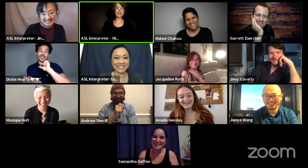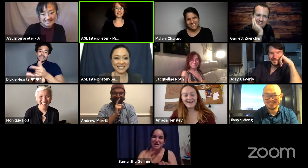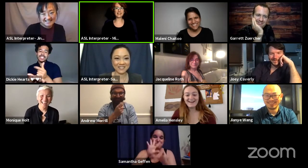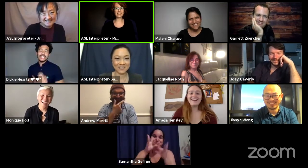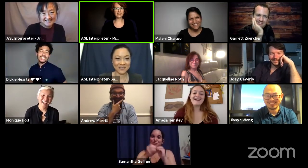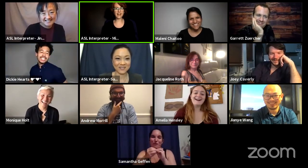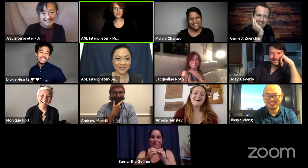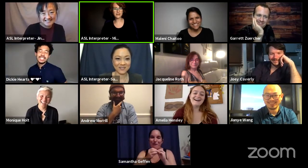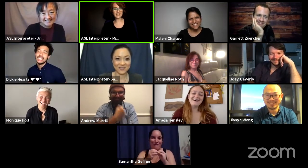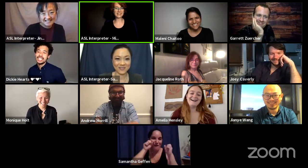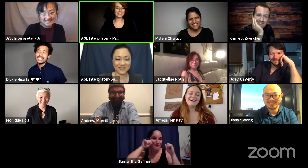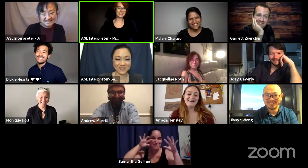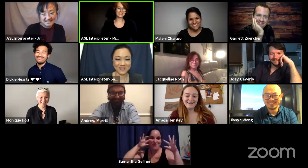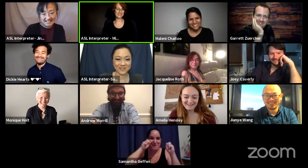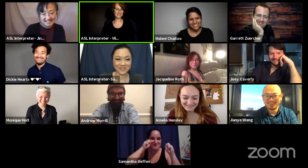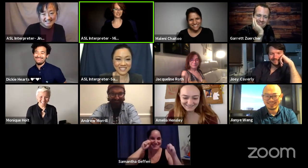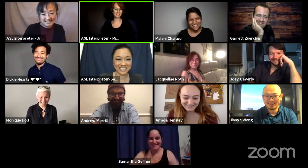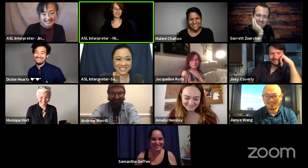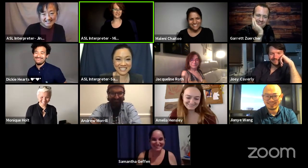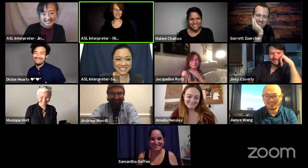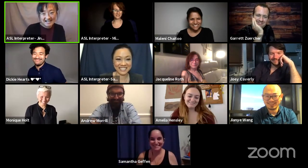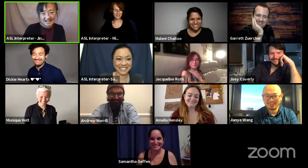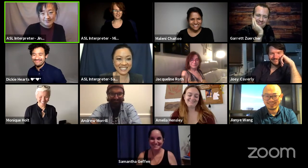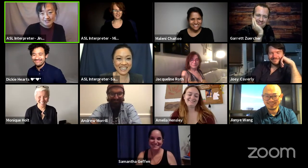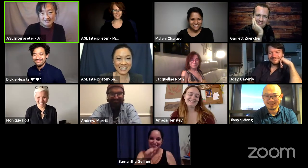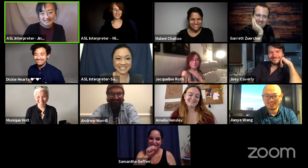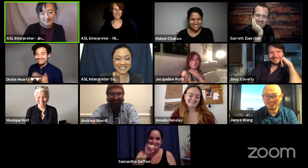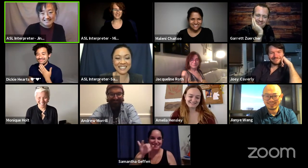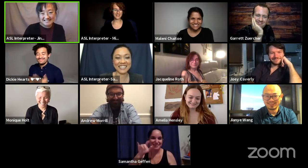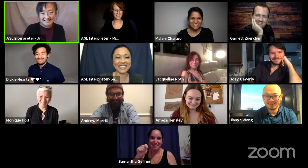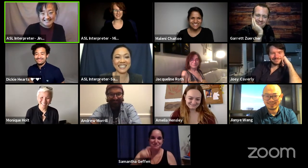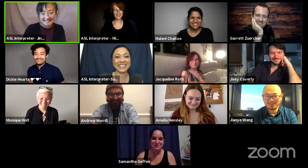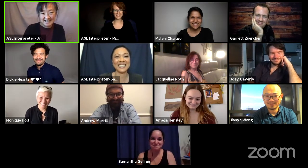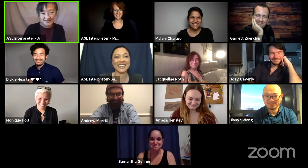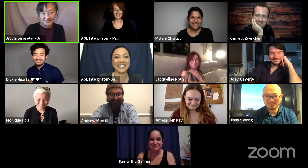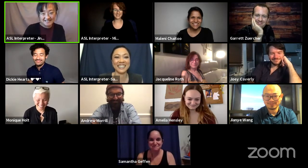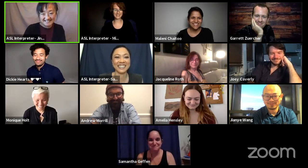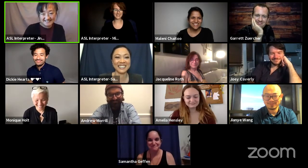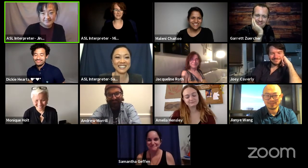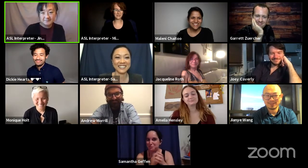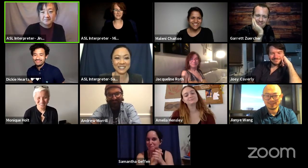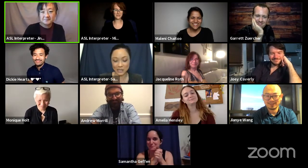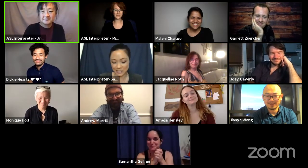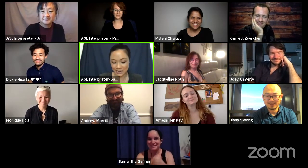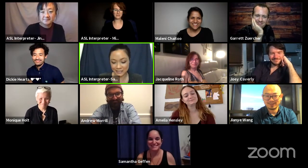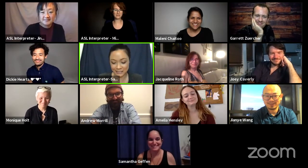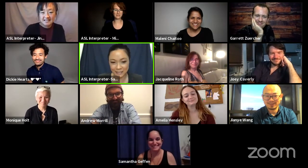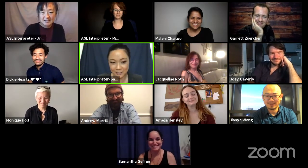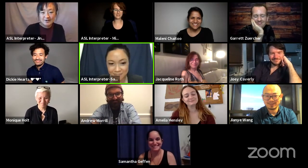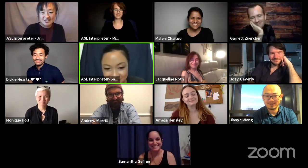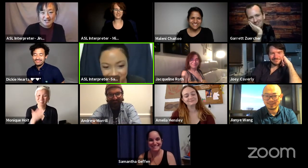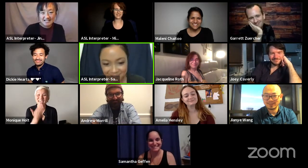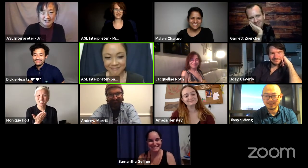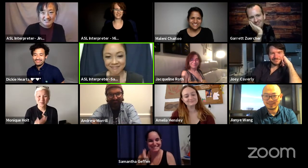Finally, I can graduate. Yeah, it was just amazing. I loved it. You got an A, Dickie. Congratulations.